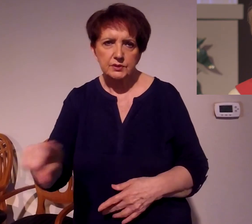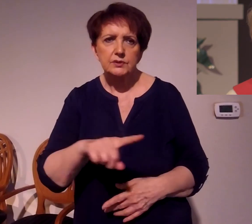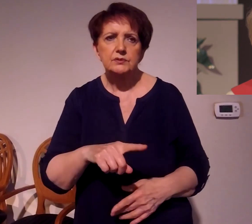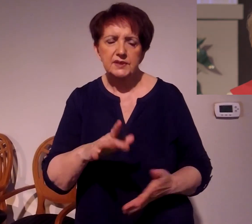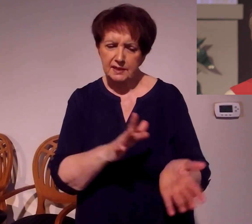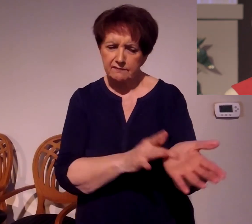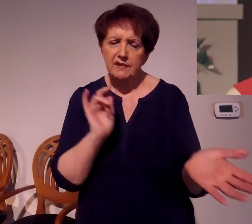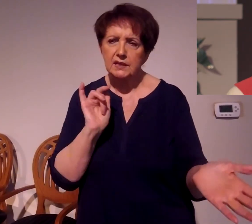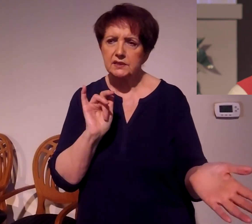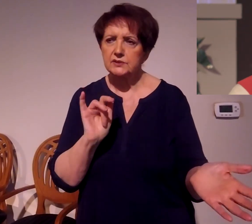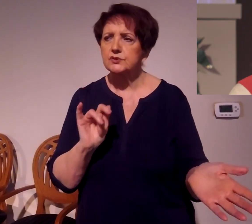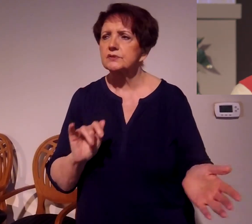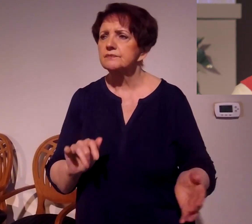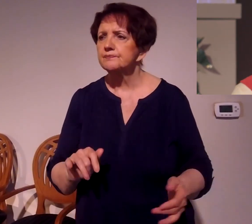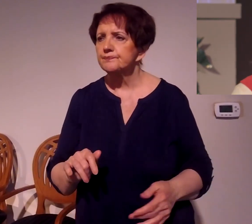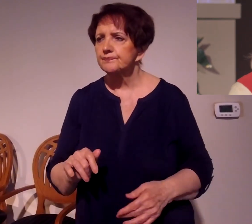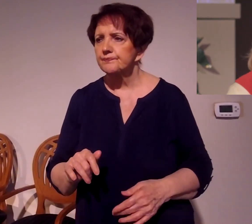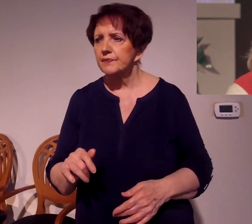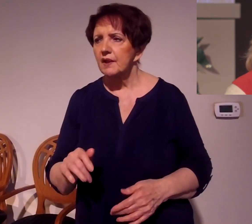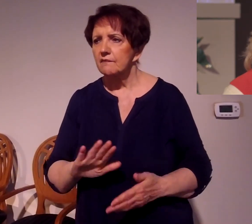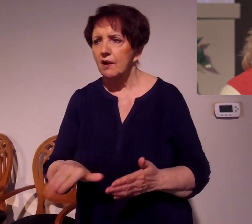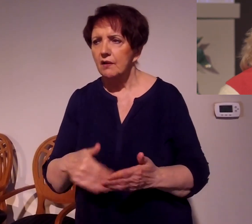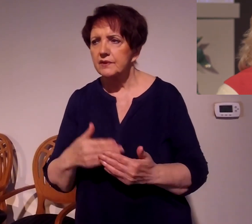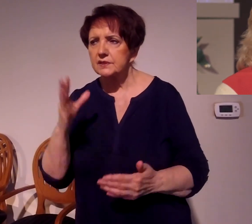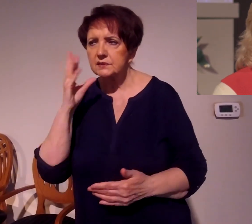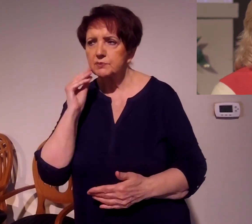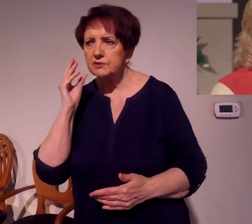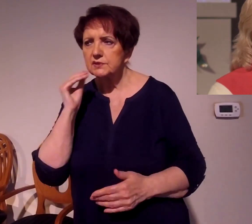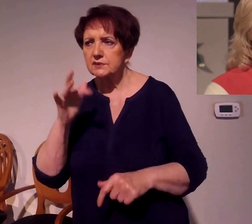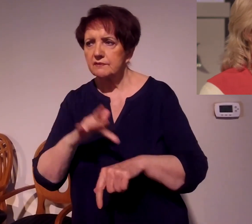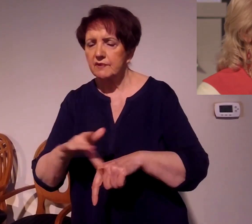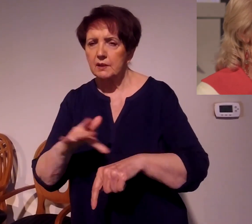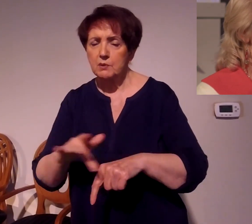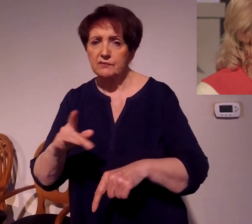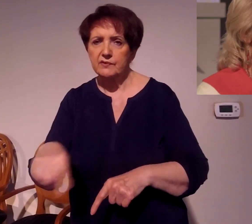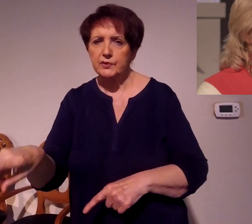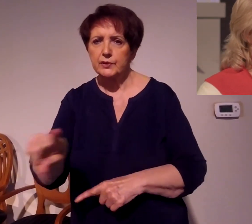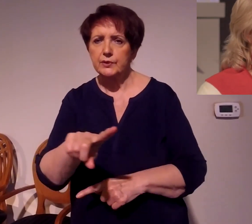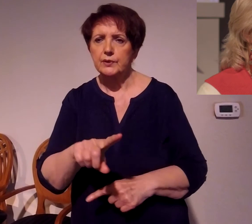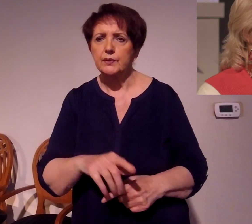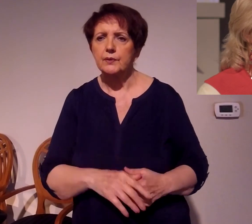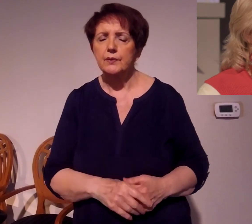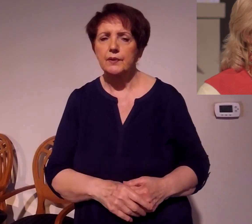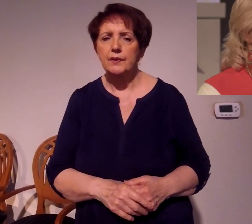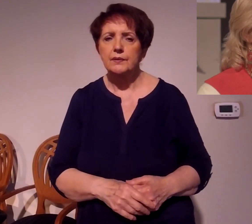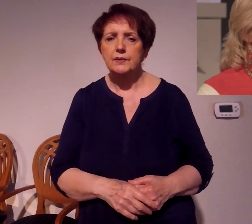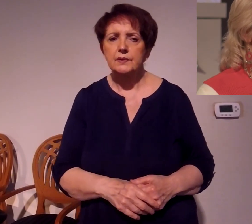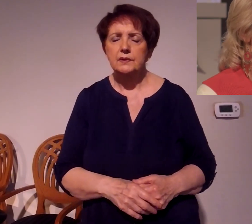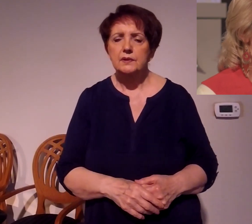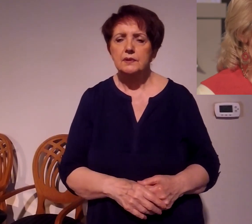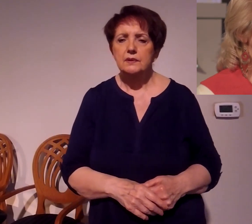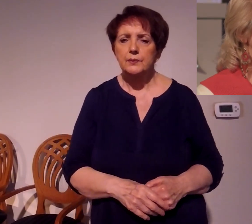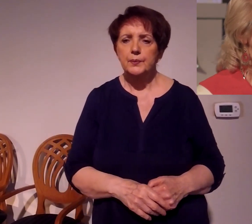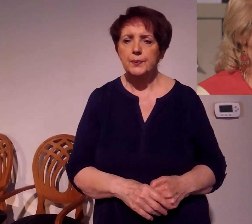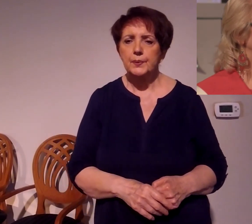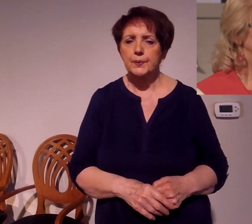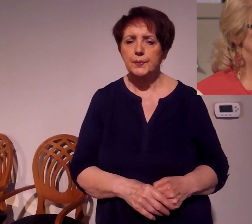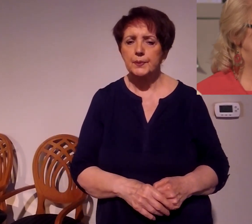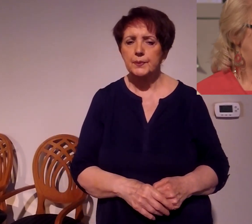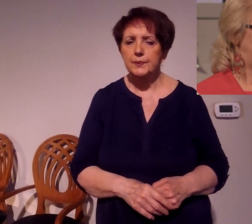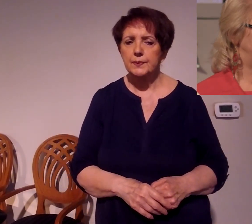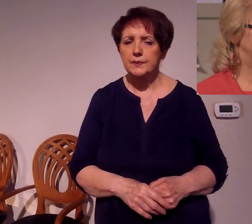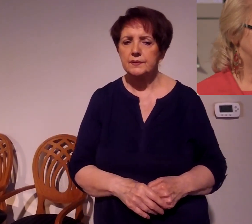of the meditation experiences that we make available to you, to tap that